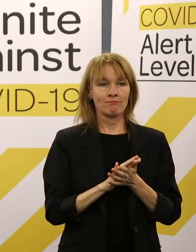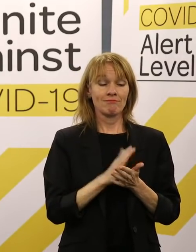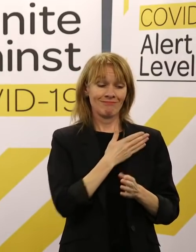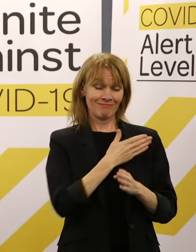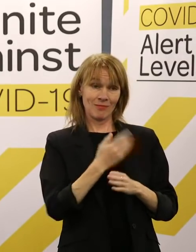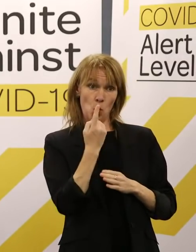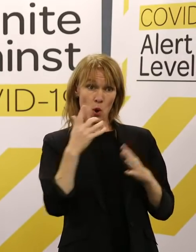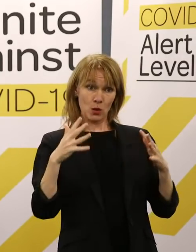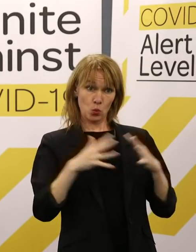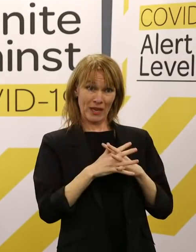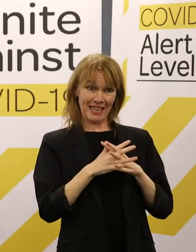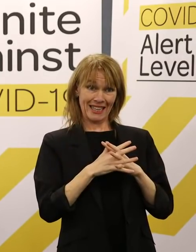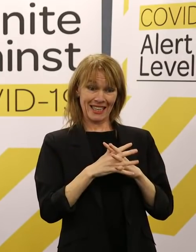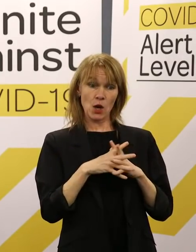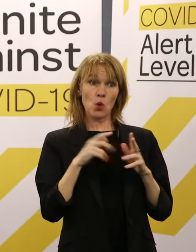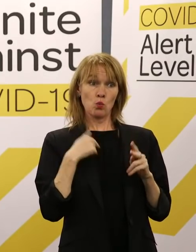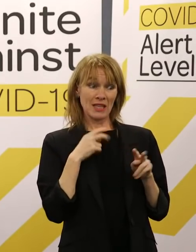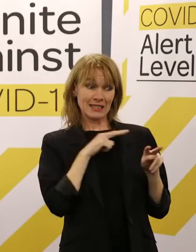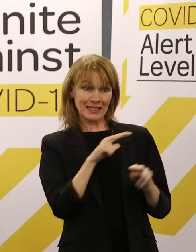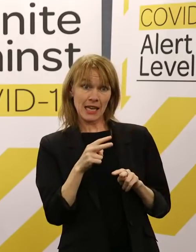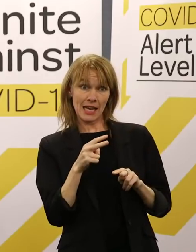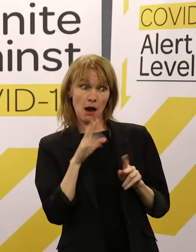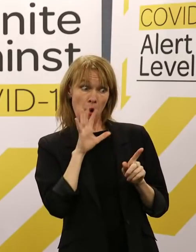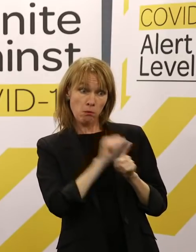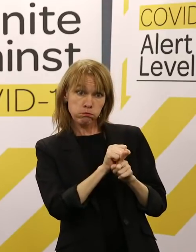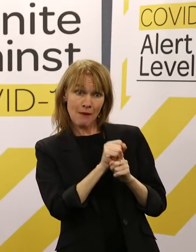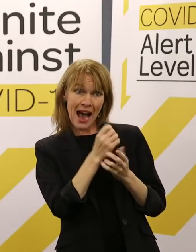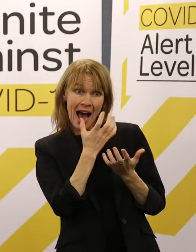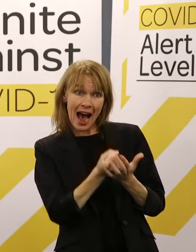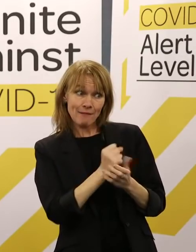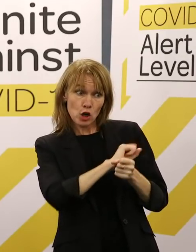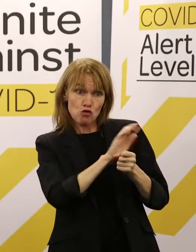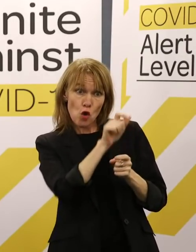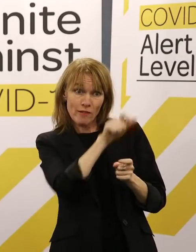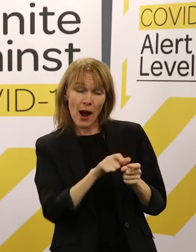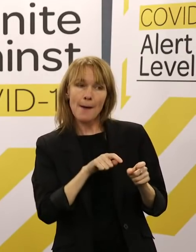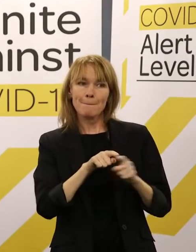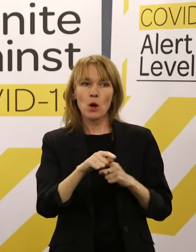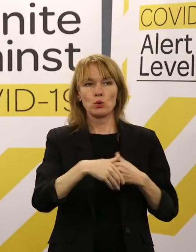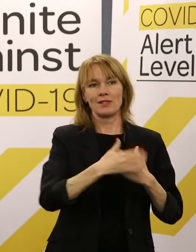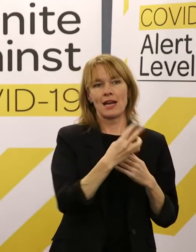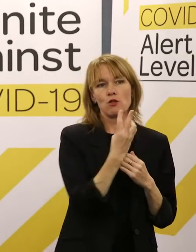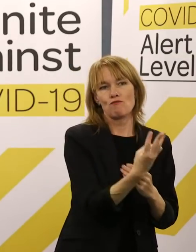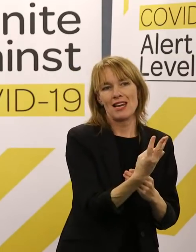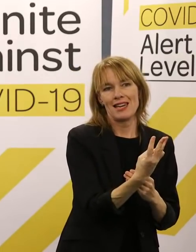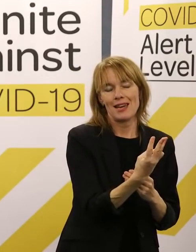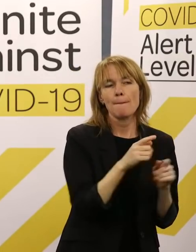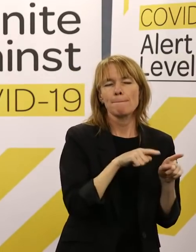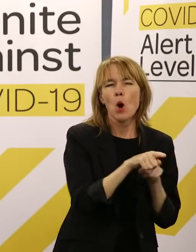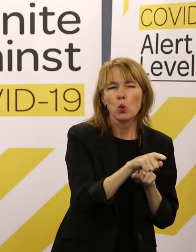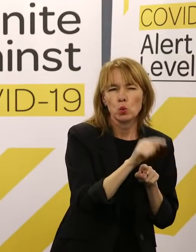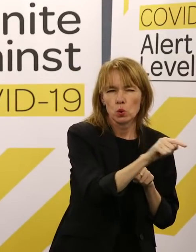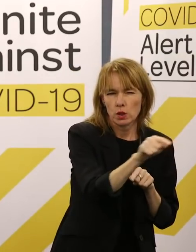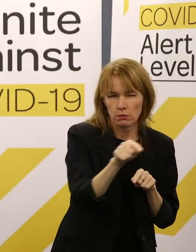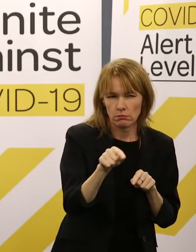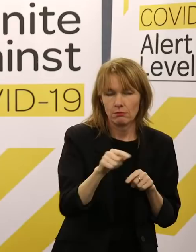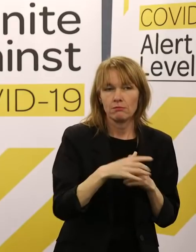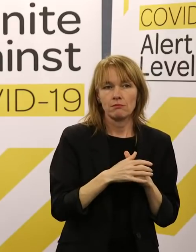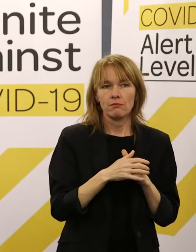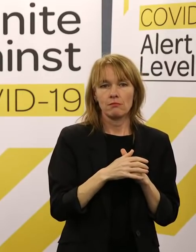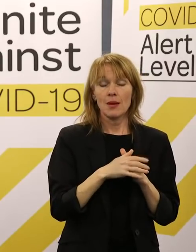last week is the positive tests are coming through largely on that early testing, although it's not in